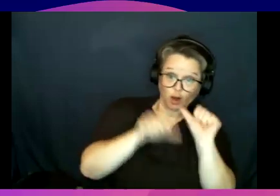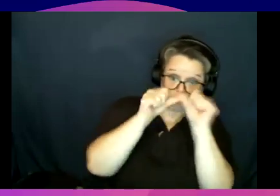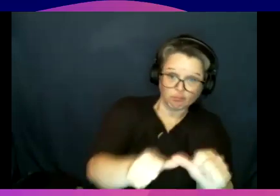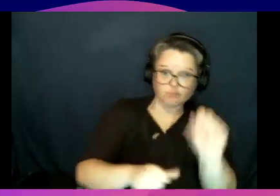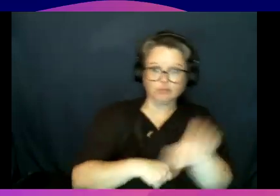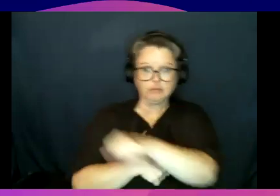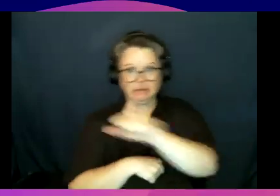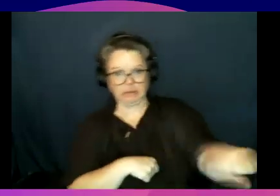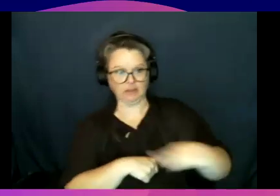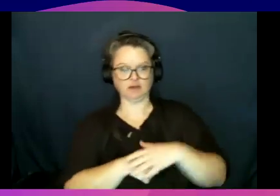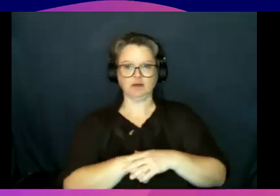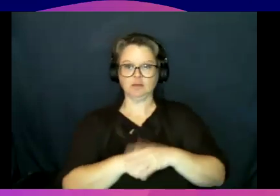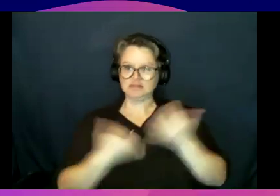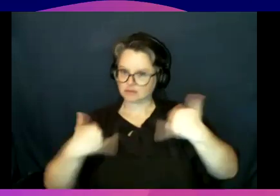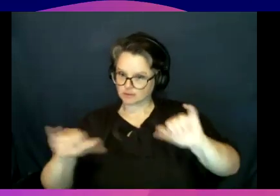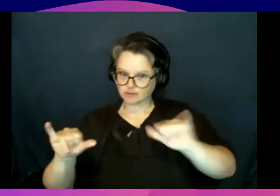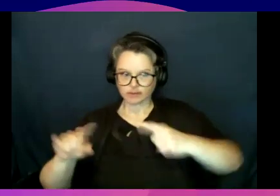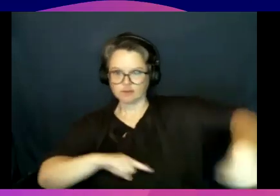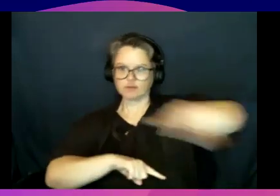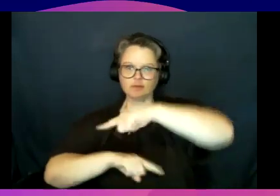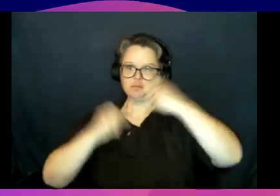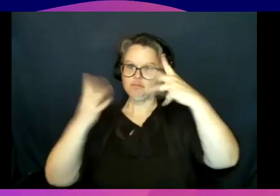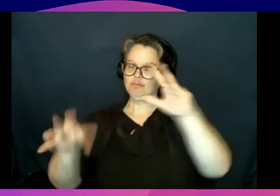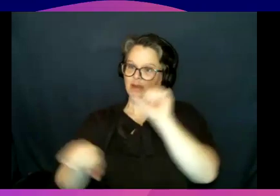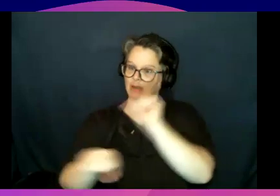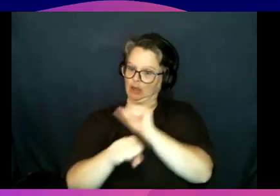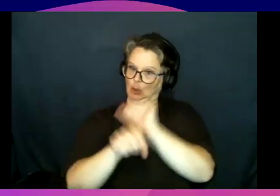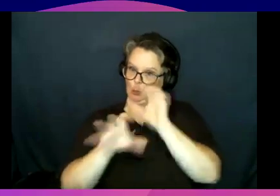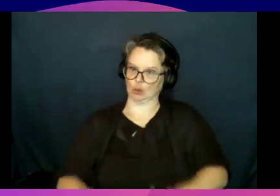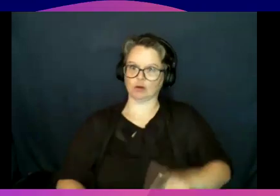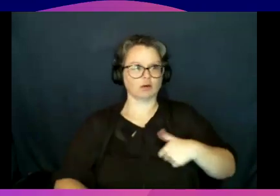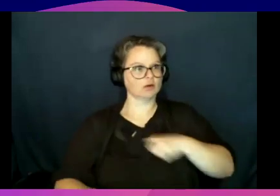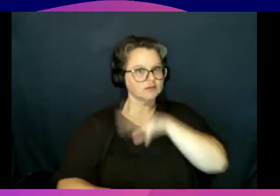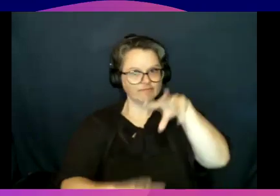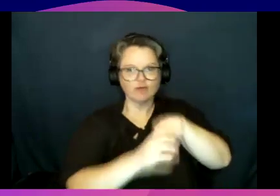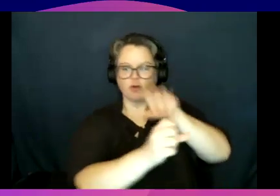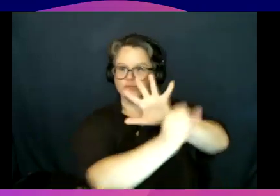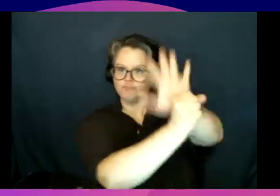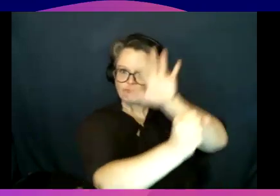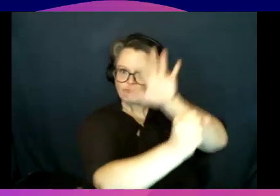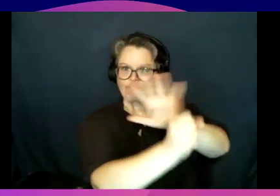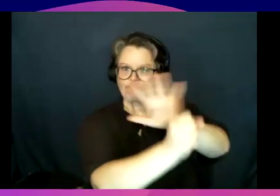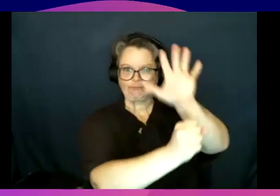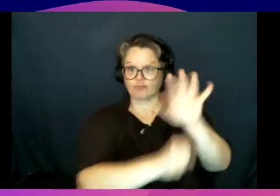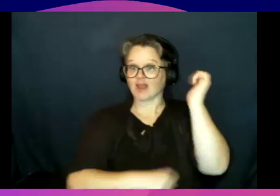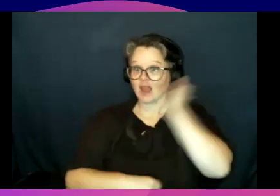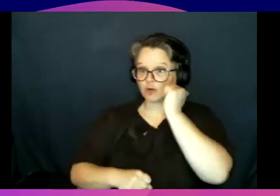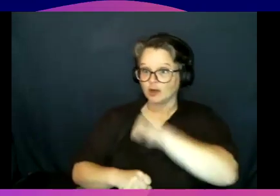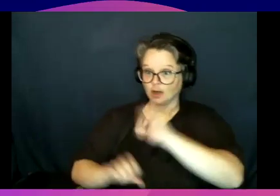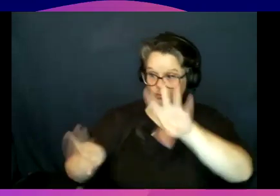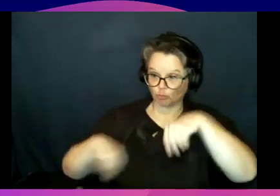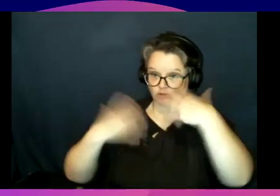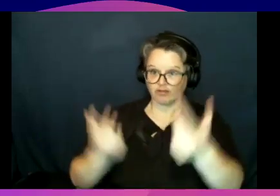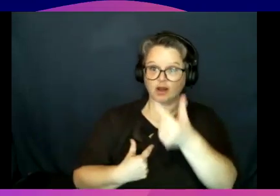justice activism, prevention work, and end gender-based violence, while also doing the critical and life-saving service work.